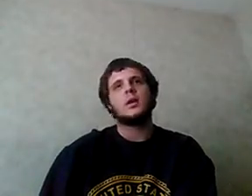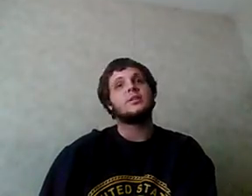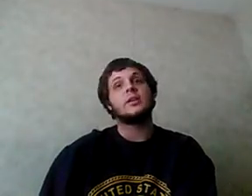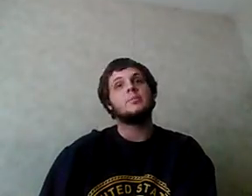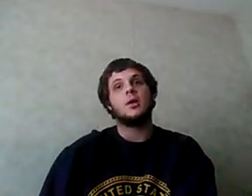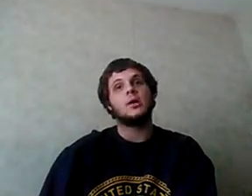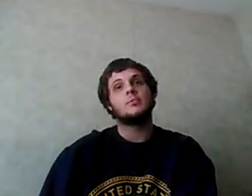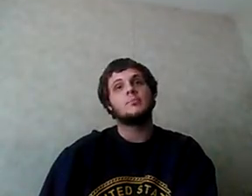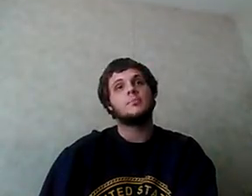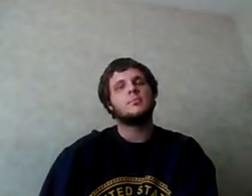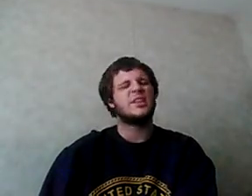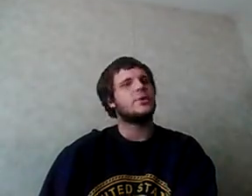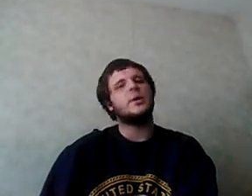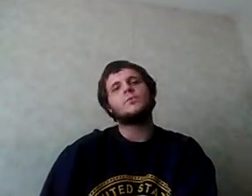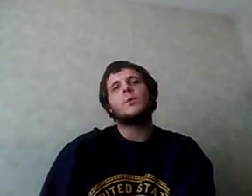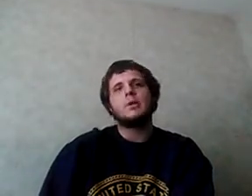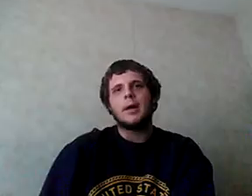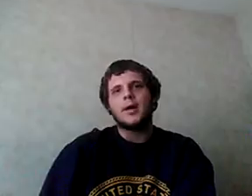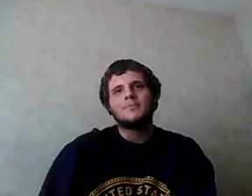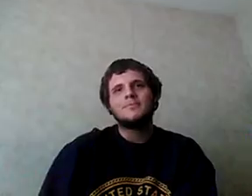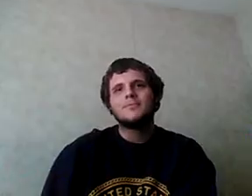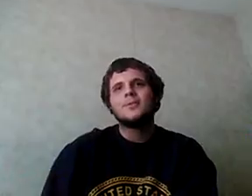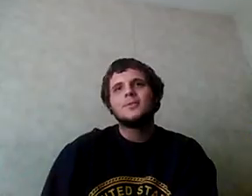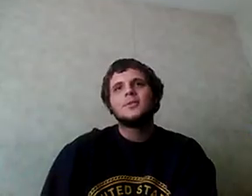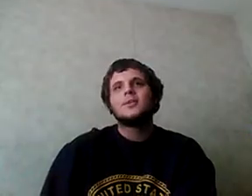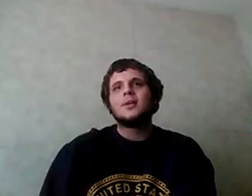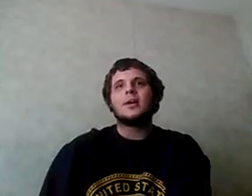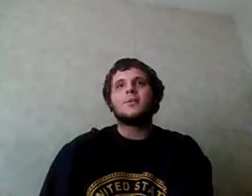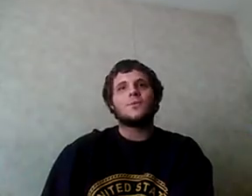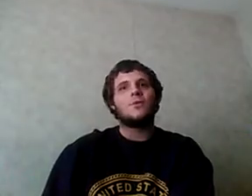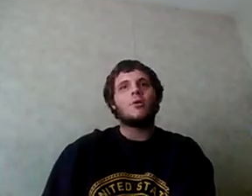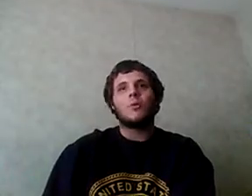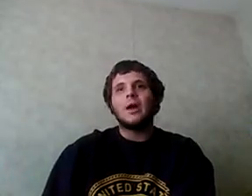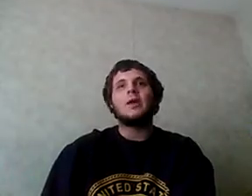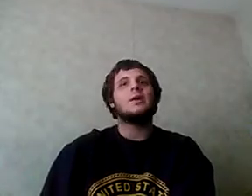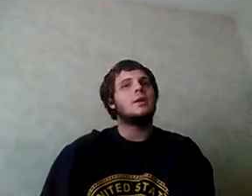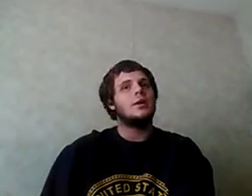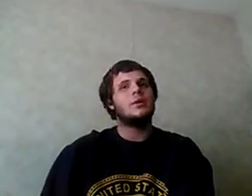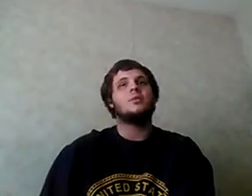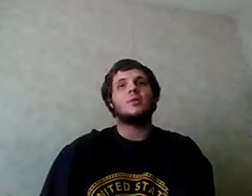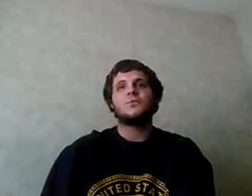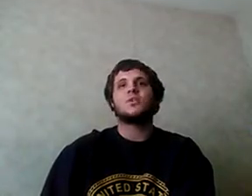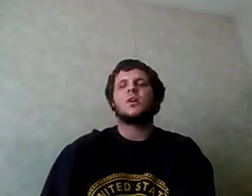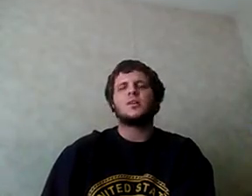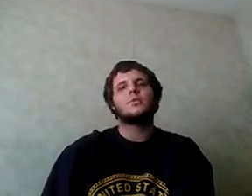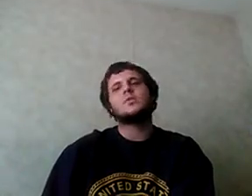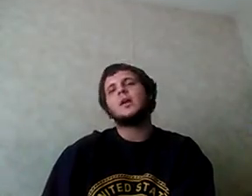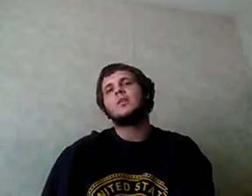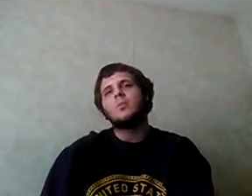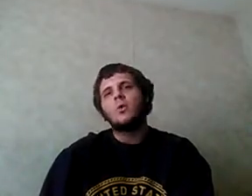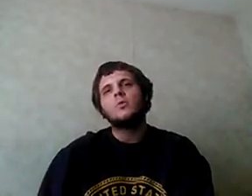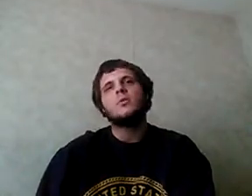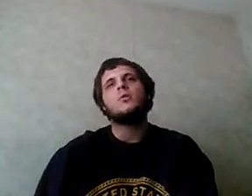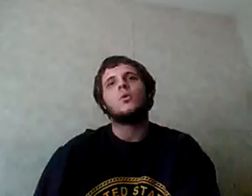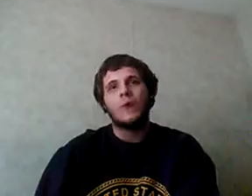Yeah, teleblock. That's all you have to worry about. Like, if you're far away enough to teleport